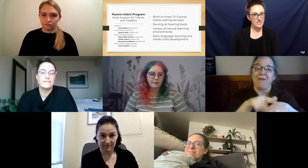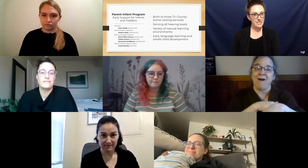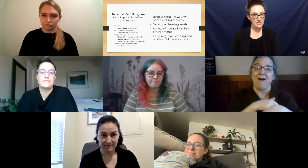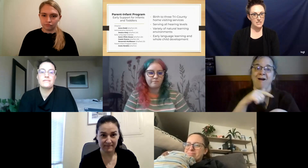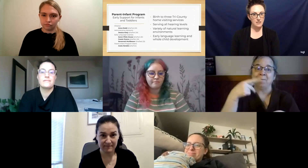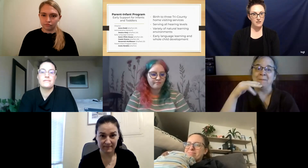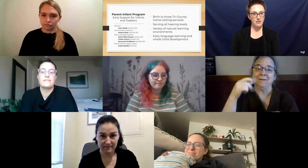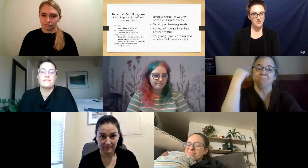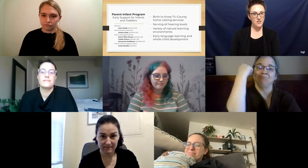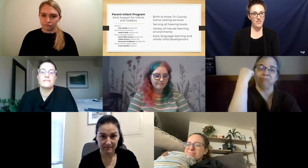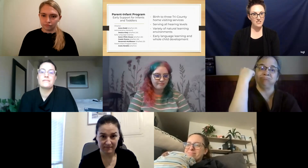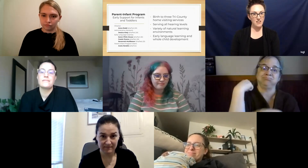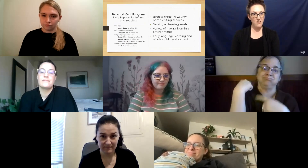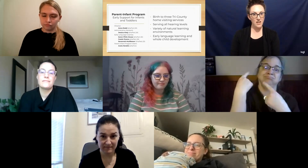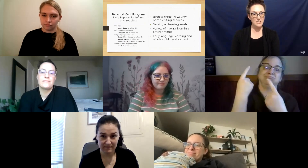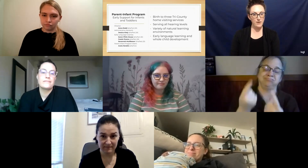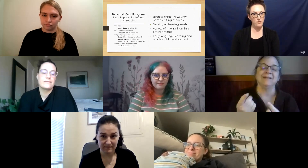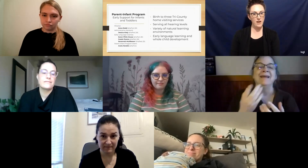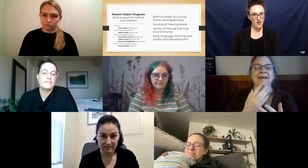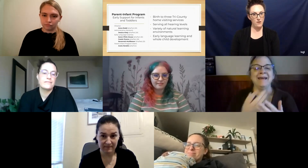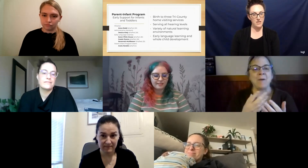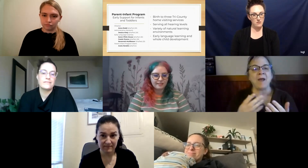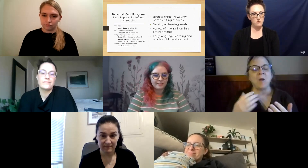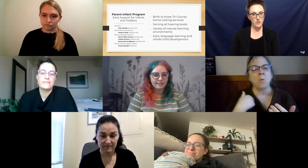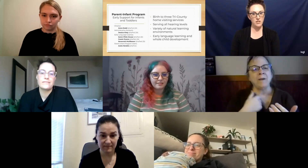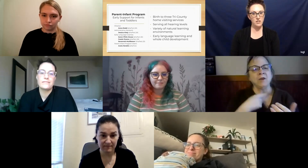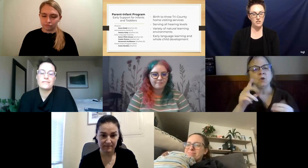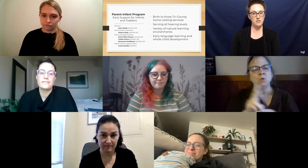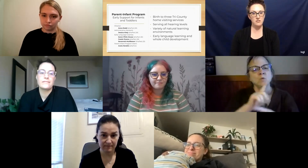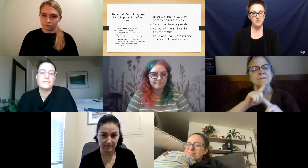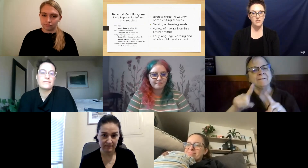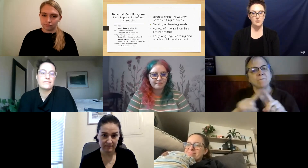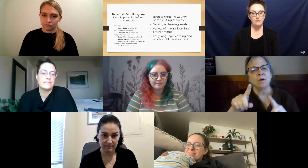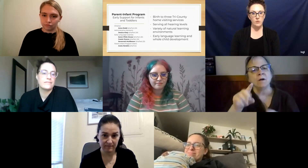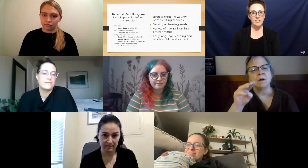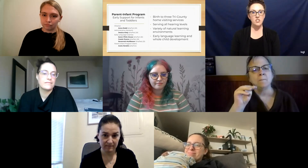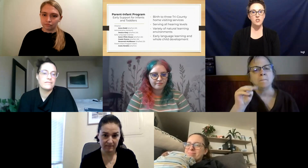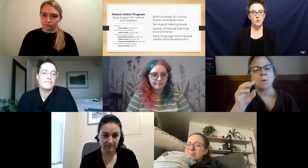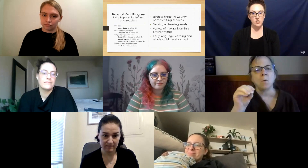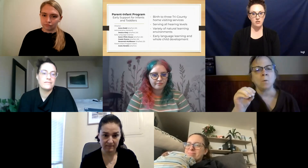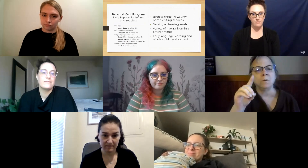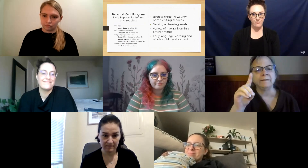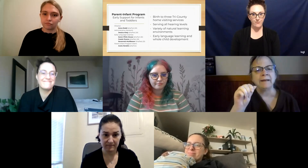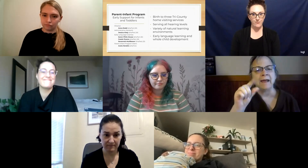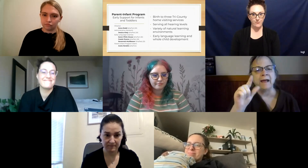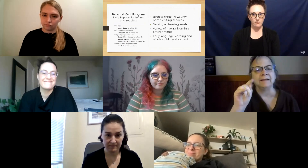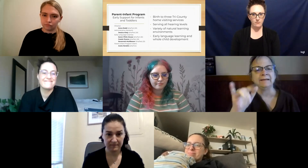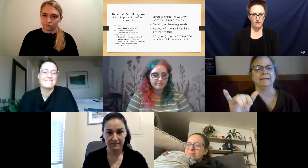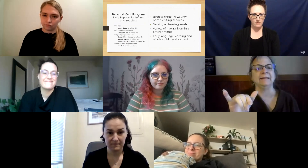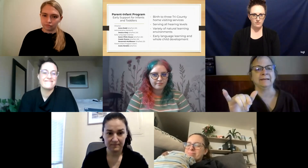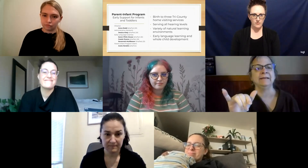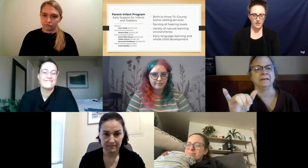1950s. So that's how long it's been around. I mean, we're an institution.